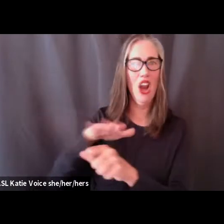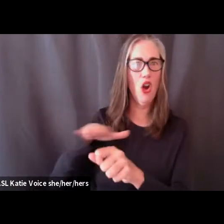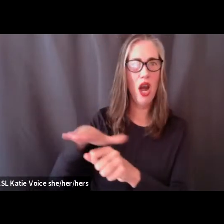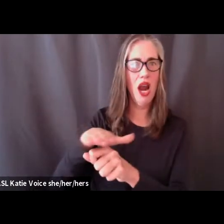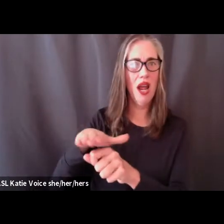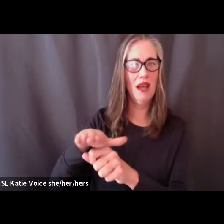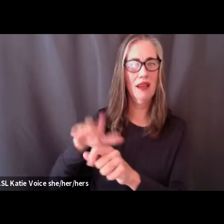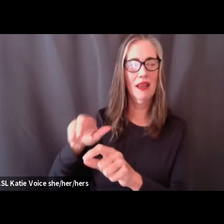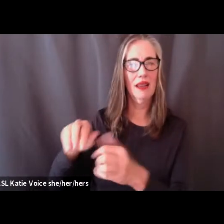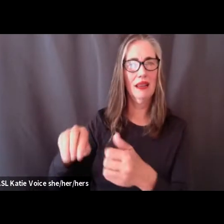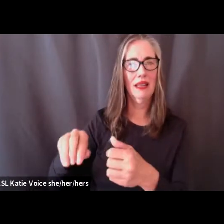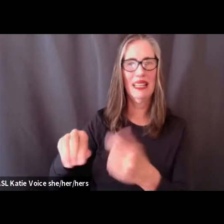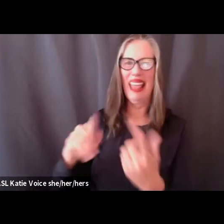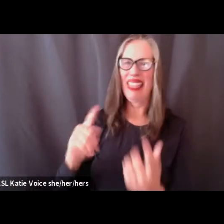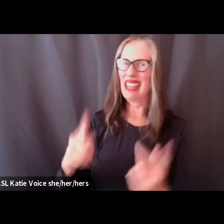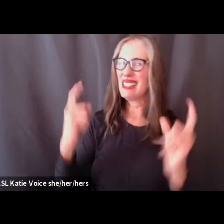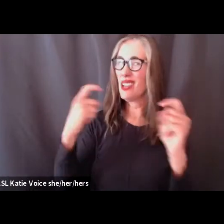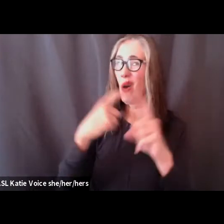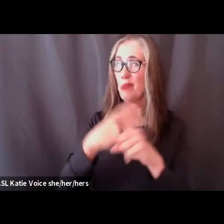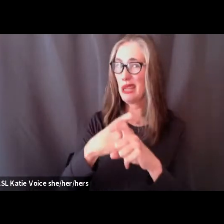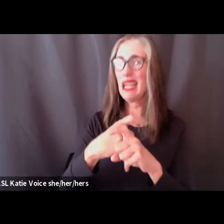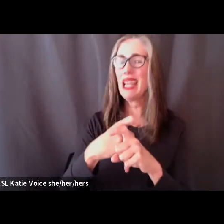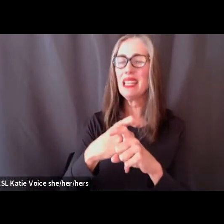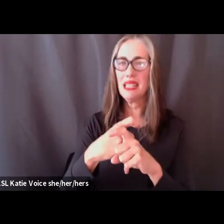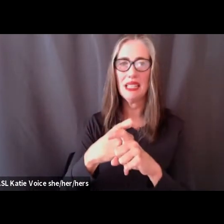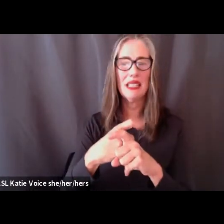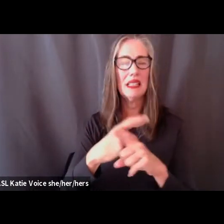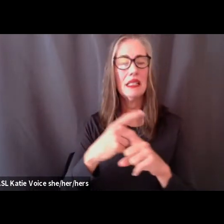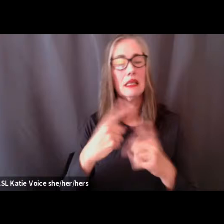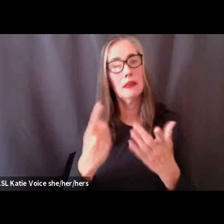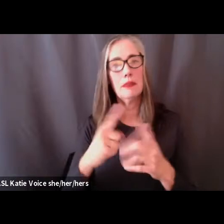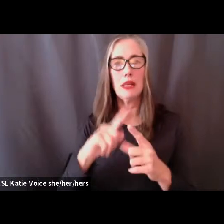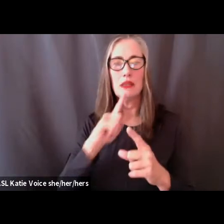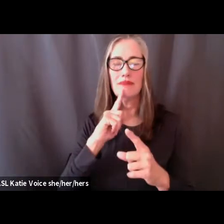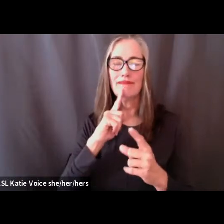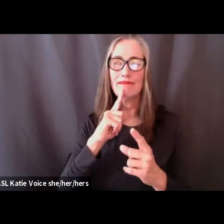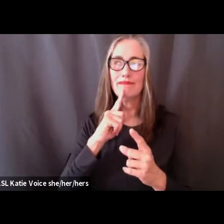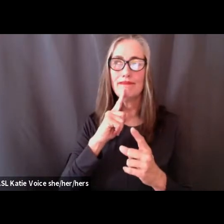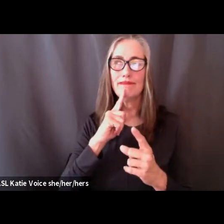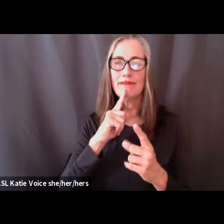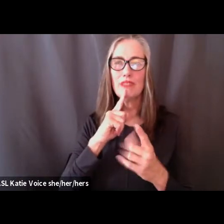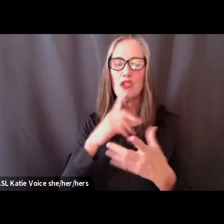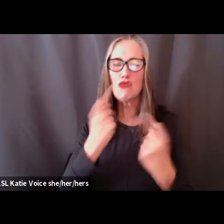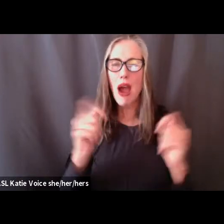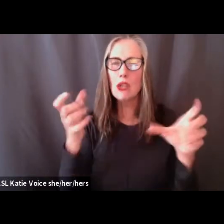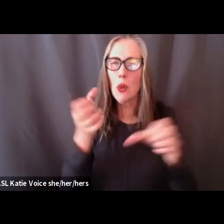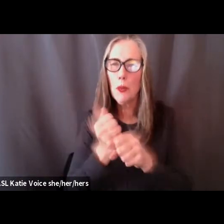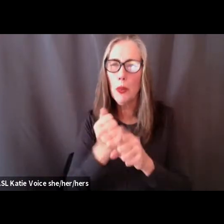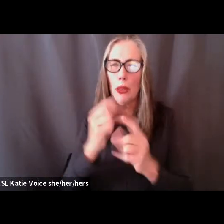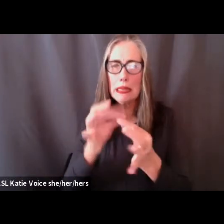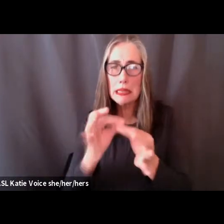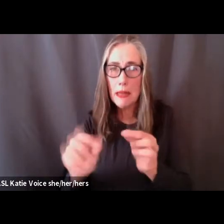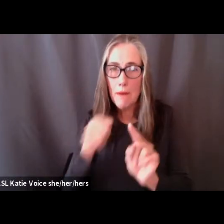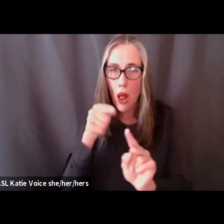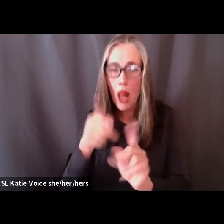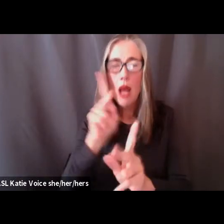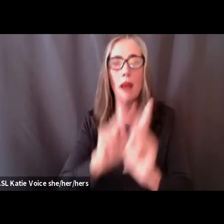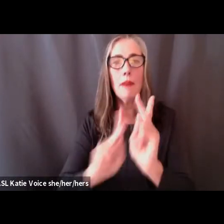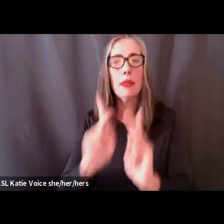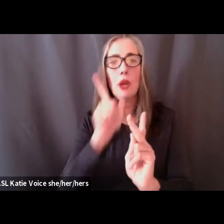fairly complicated subject relatively simple, the bottom line is that the class of those who